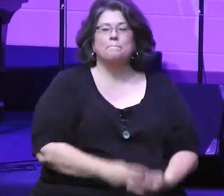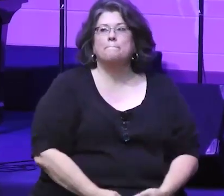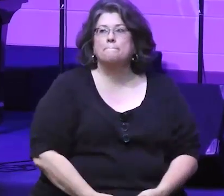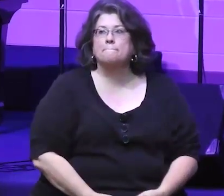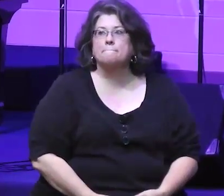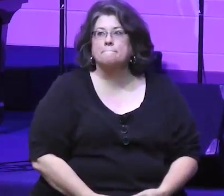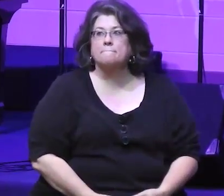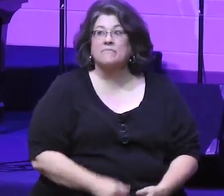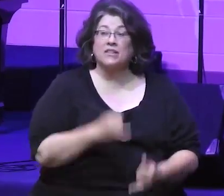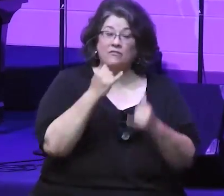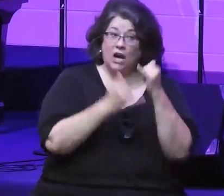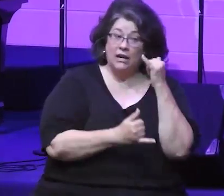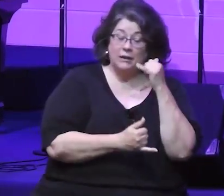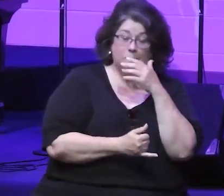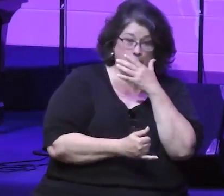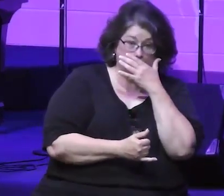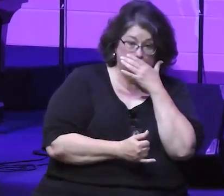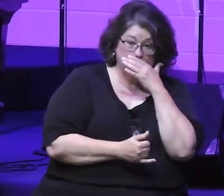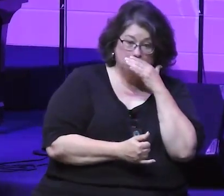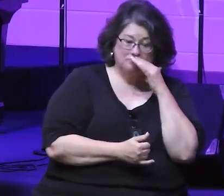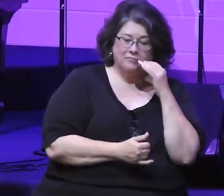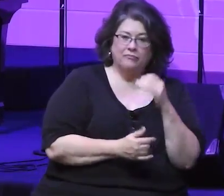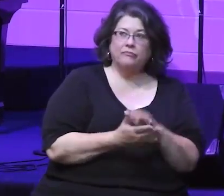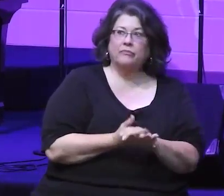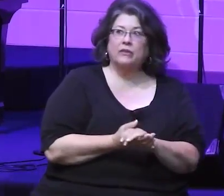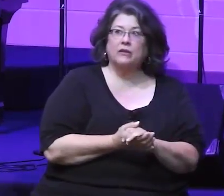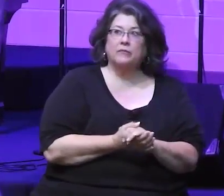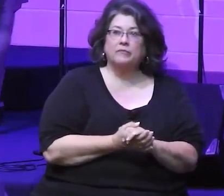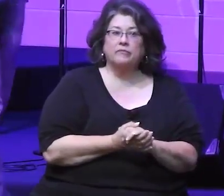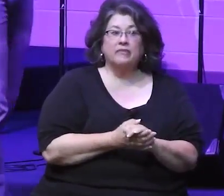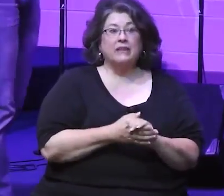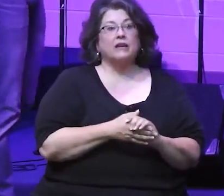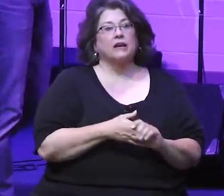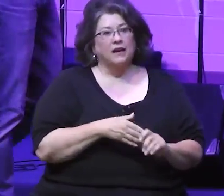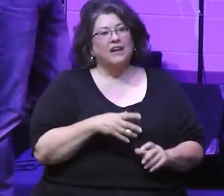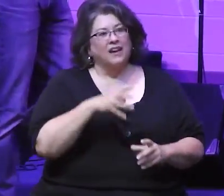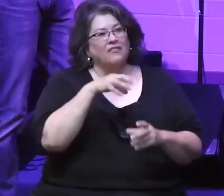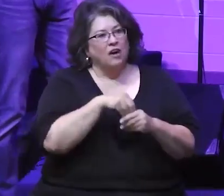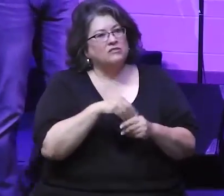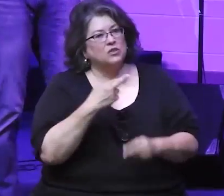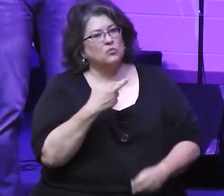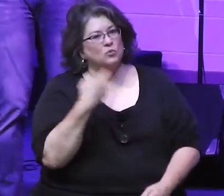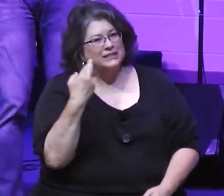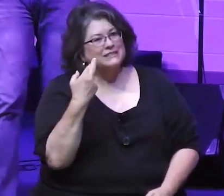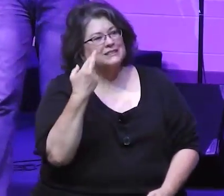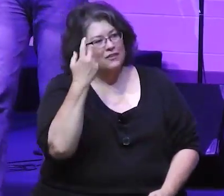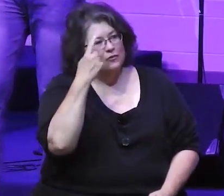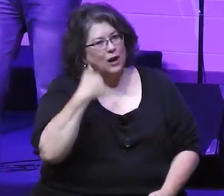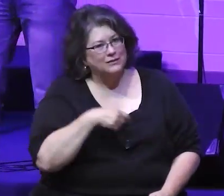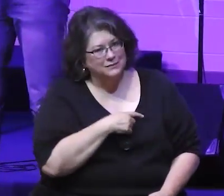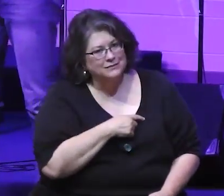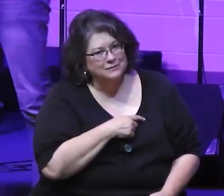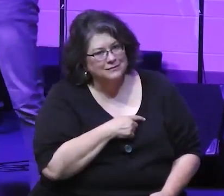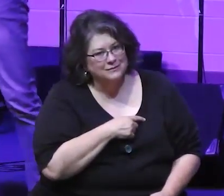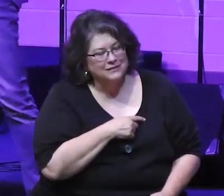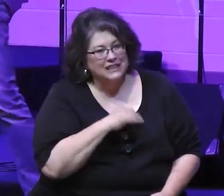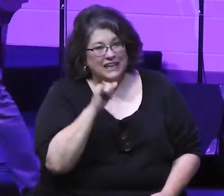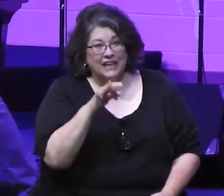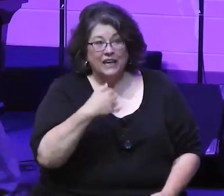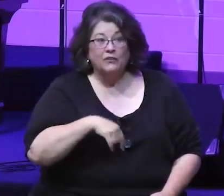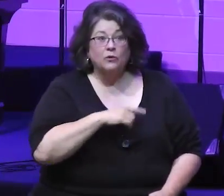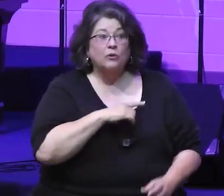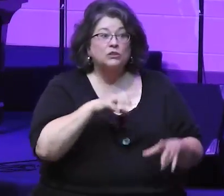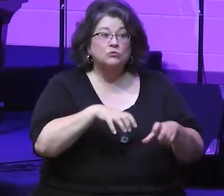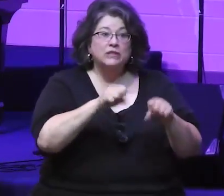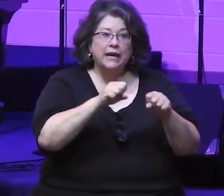And the final thought on our investment is it actually involves risk. It involves risk of our own. If we're going to take our lives and